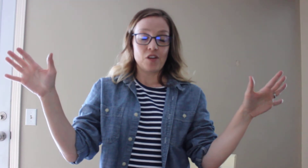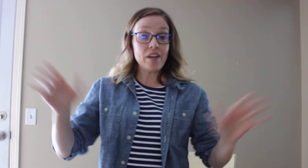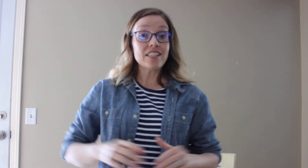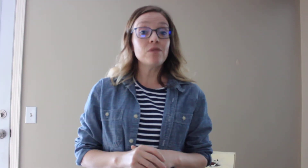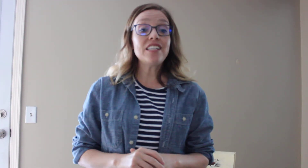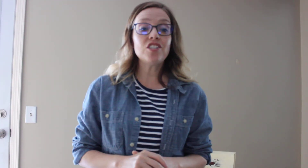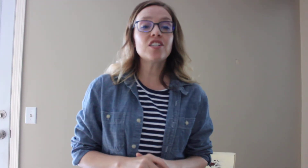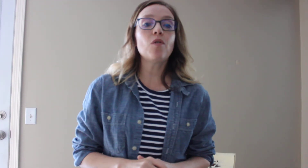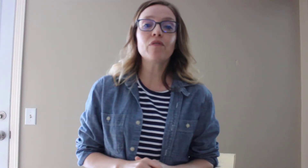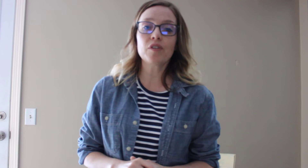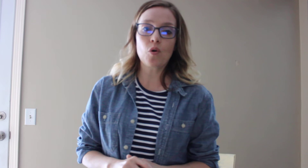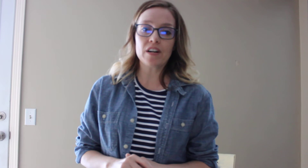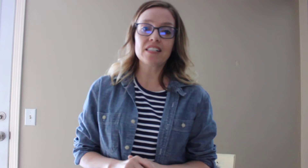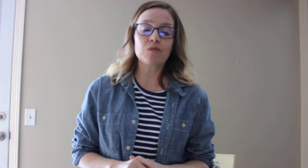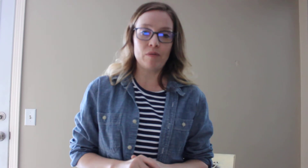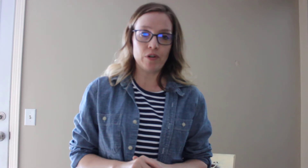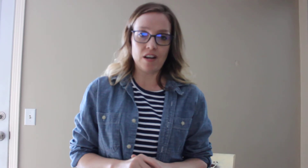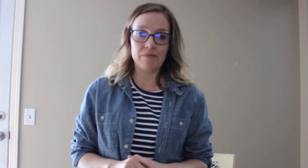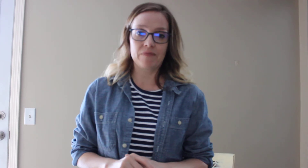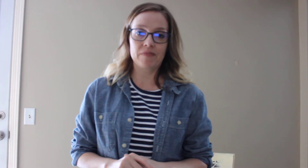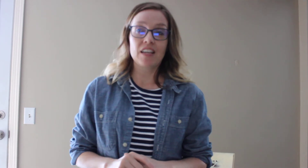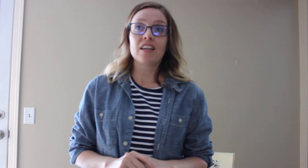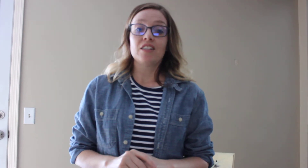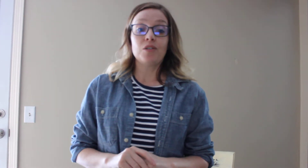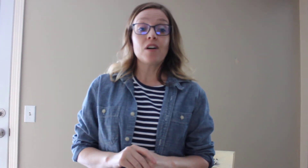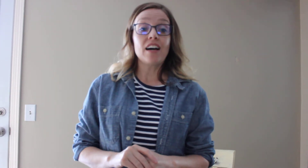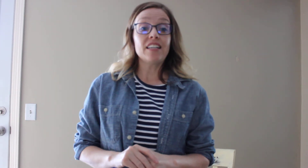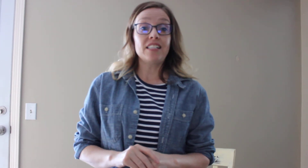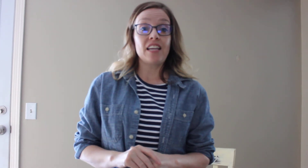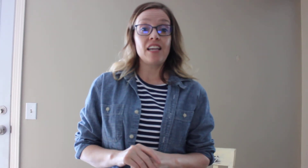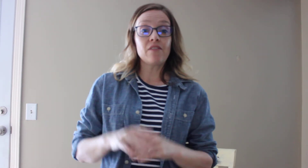Okay, so let's just go over the chorus one more time. So God is a